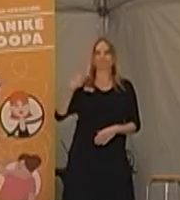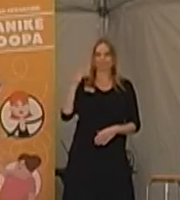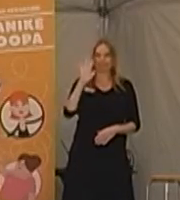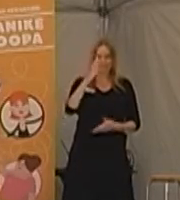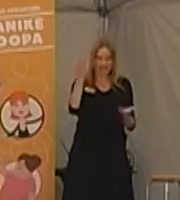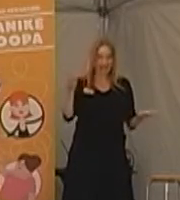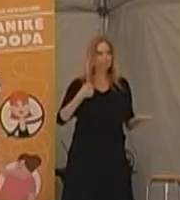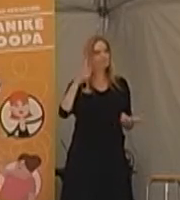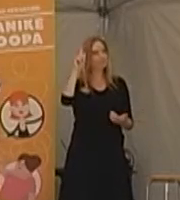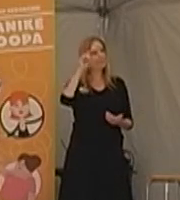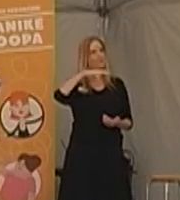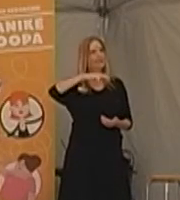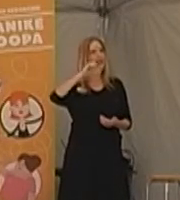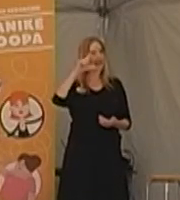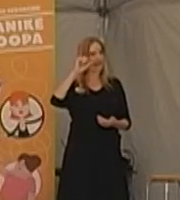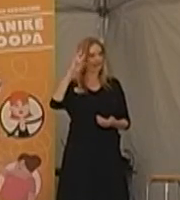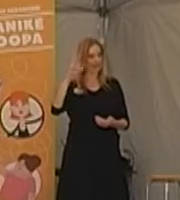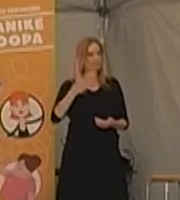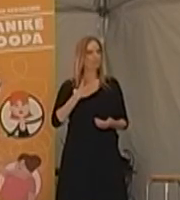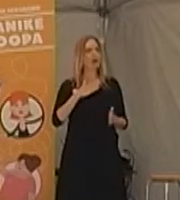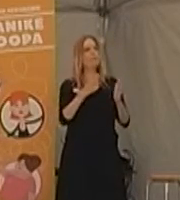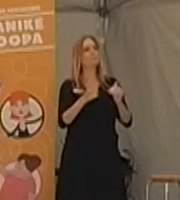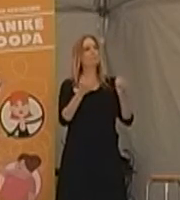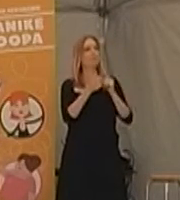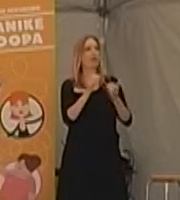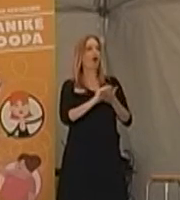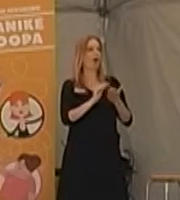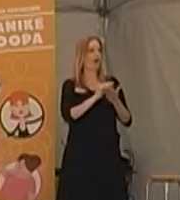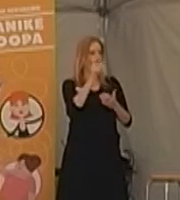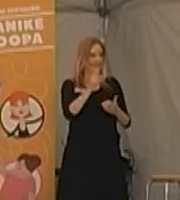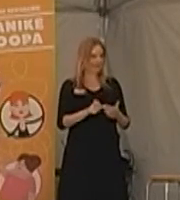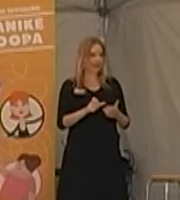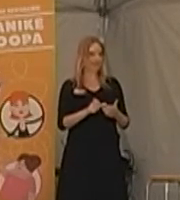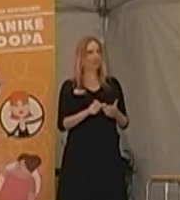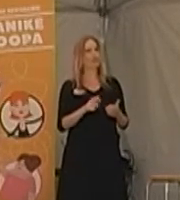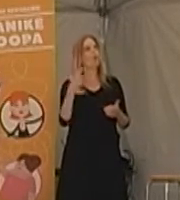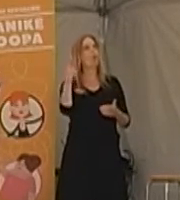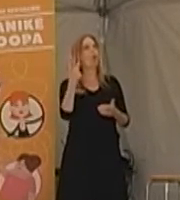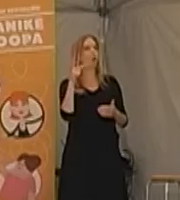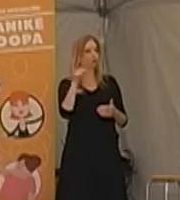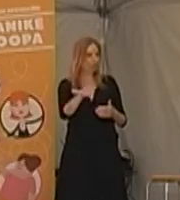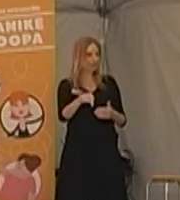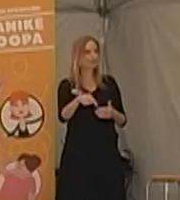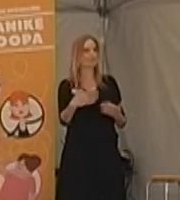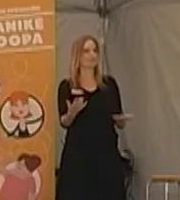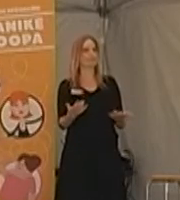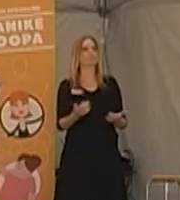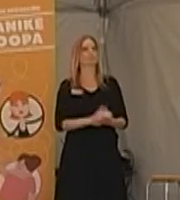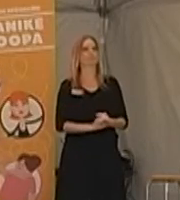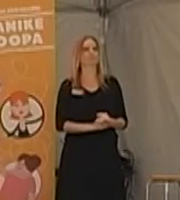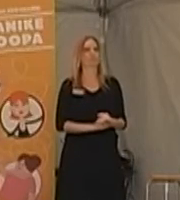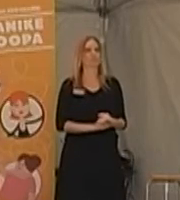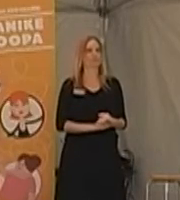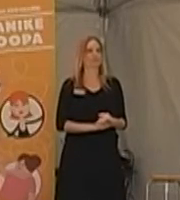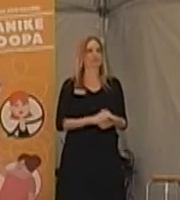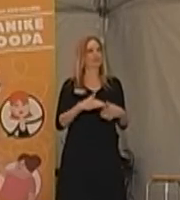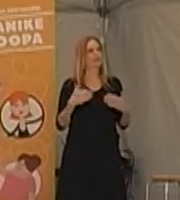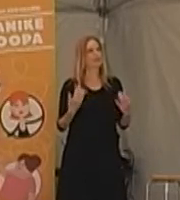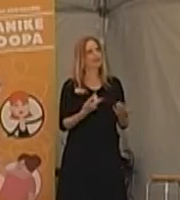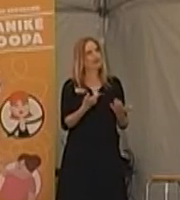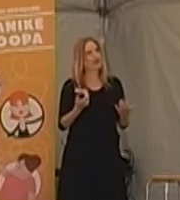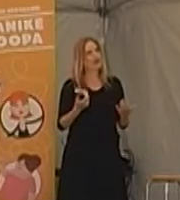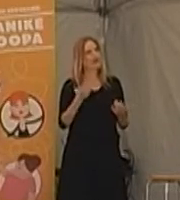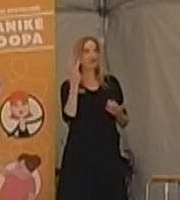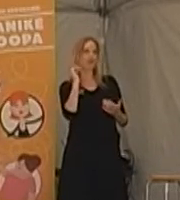So my name is Helen. I am a British journalist originally from London, as you may be able to tell. And at the start